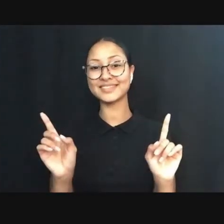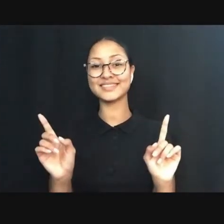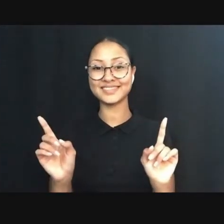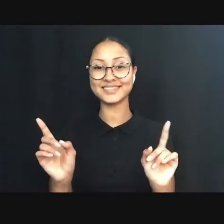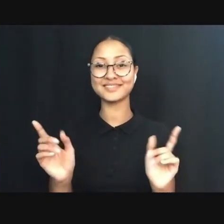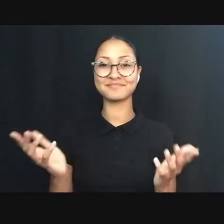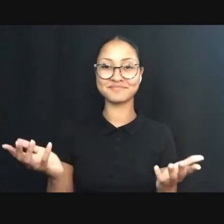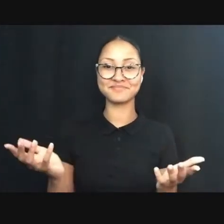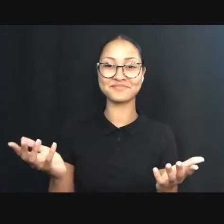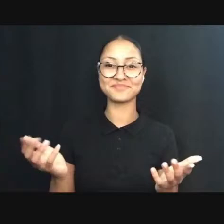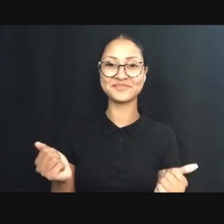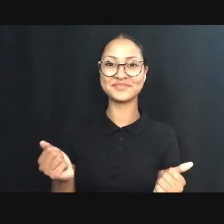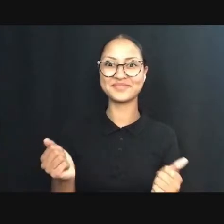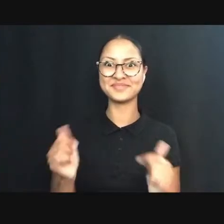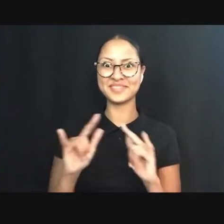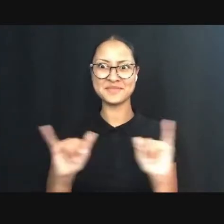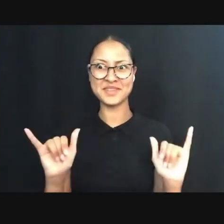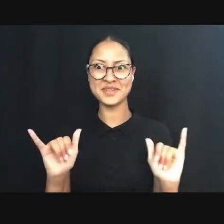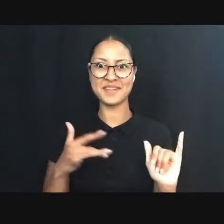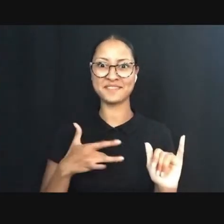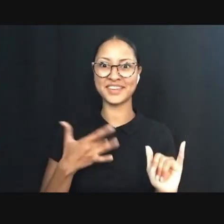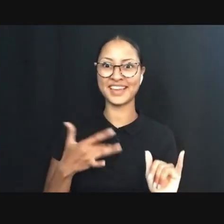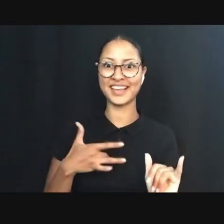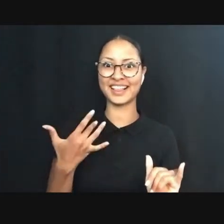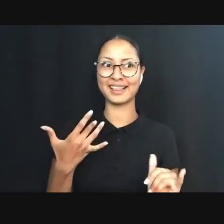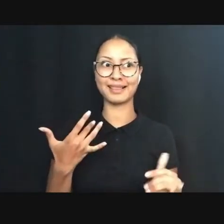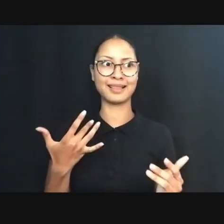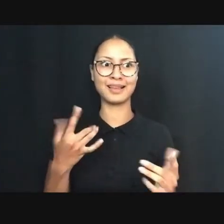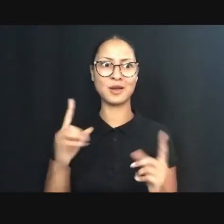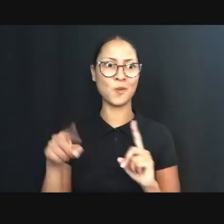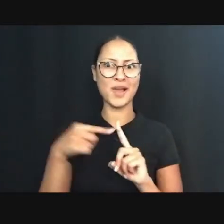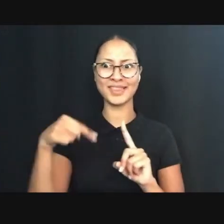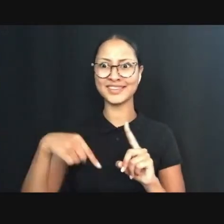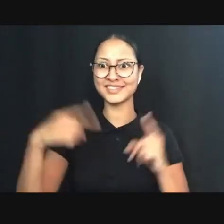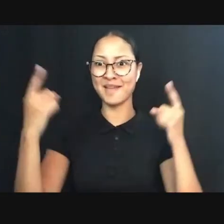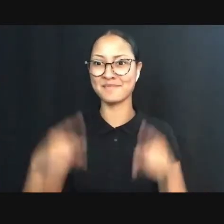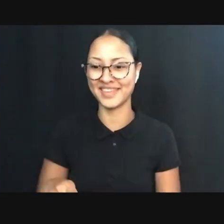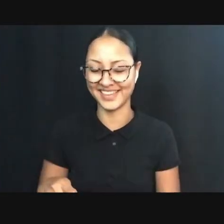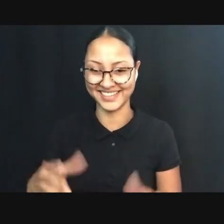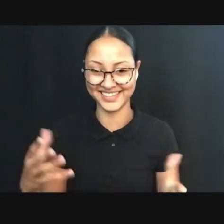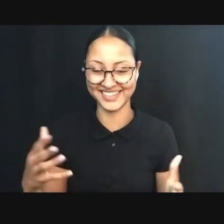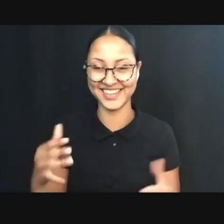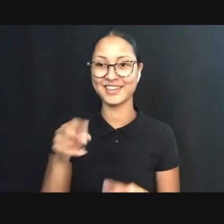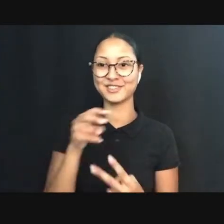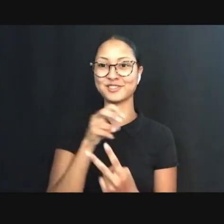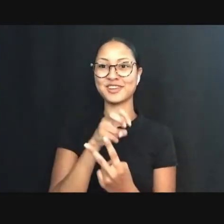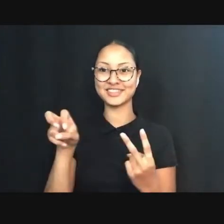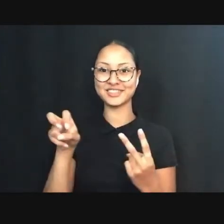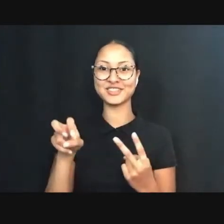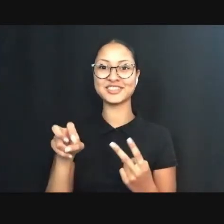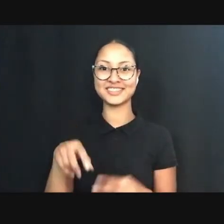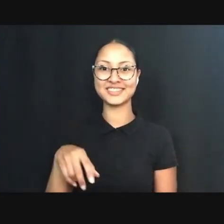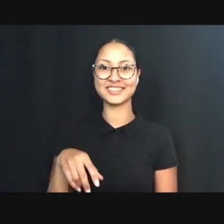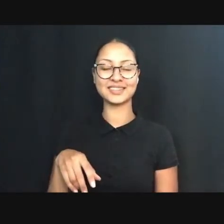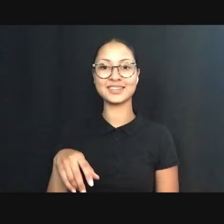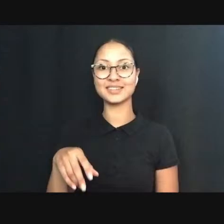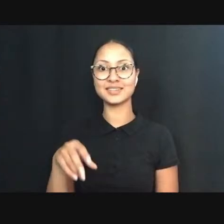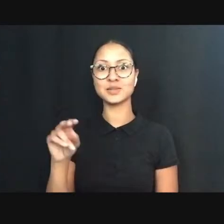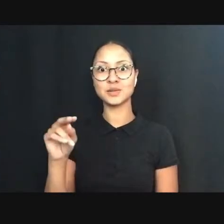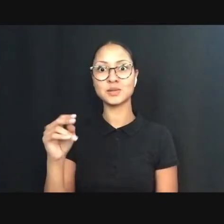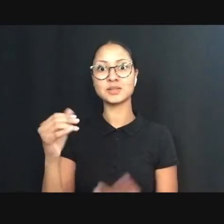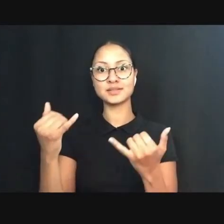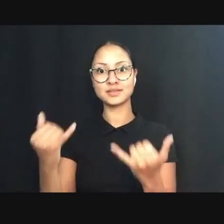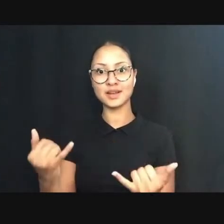that I feel like I'm in that I didn't know when it happened, where folks are like, no, it's now you're in a place